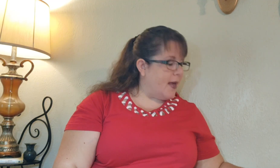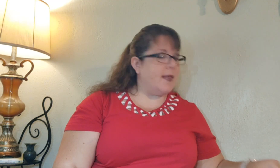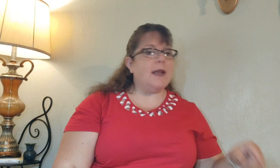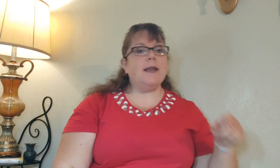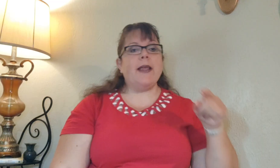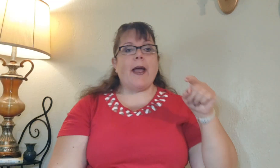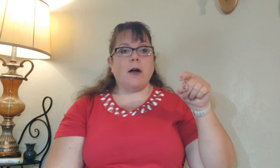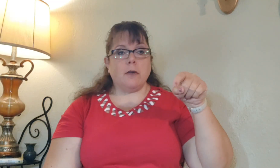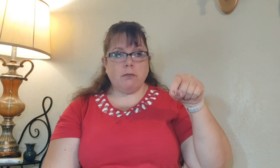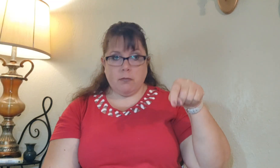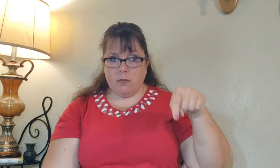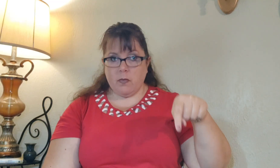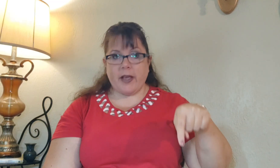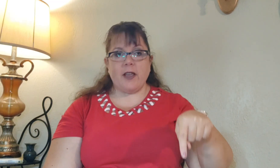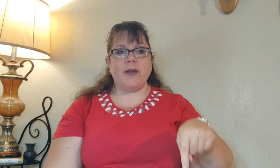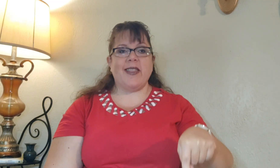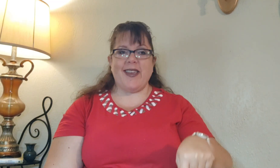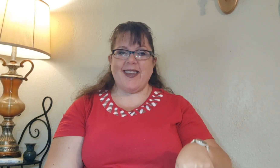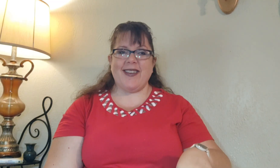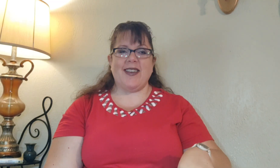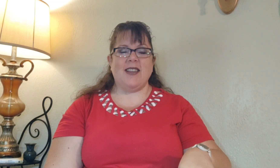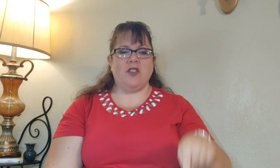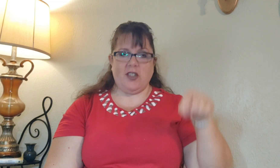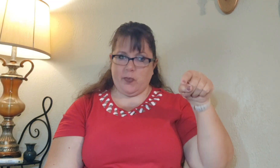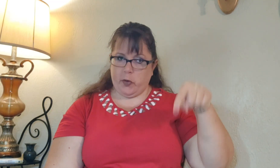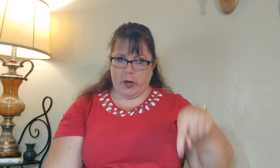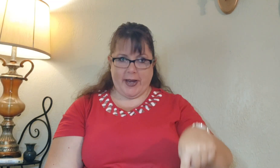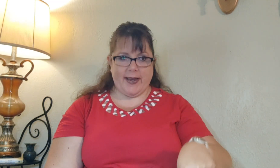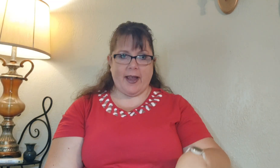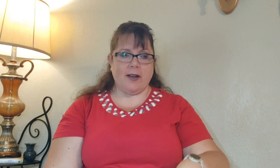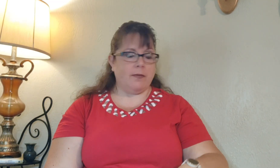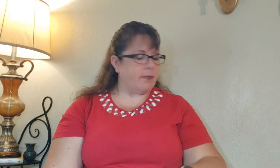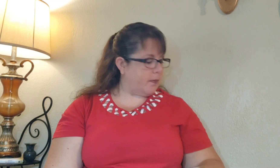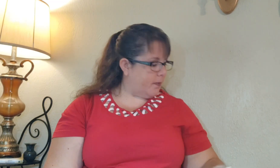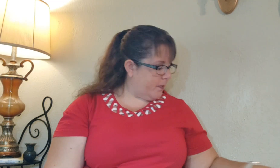And then down, like you would think, it's just pointing down.